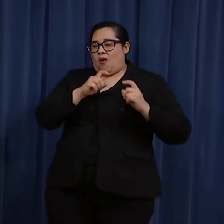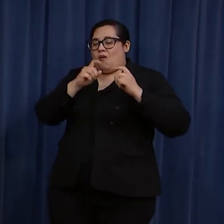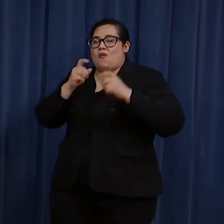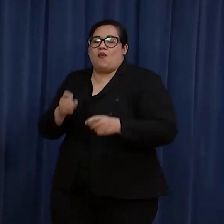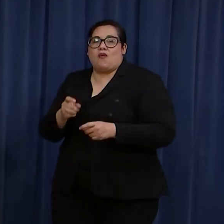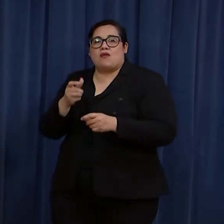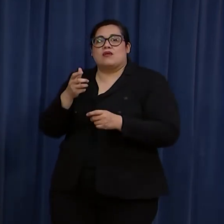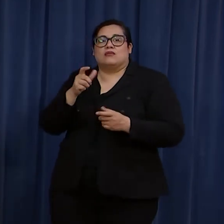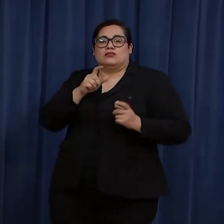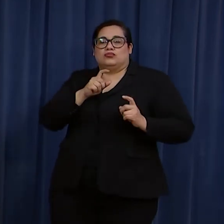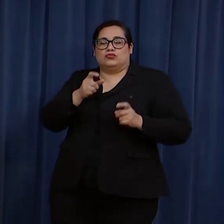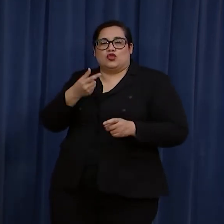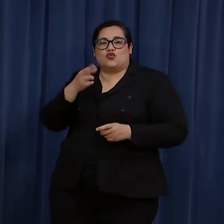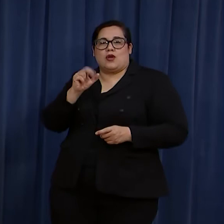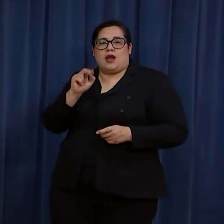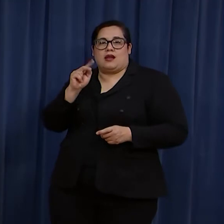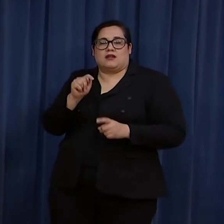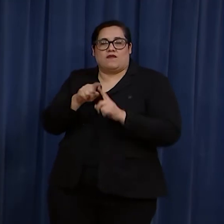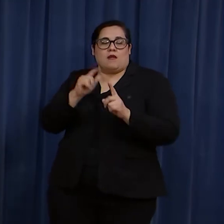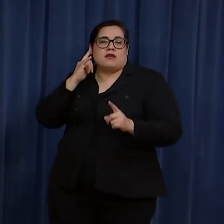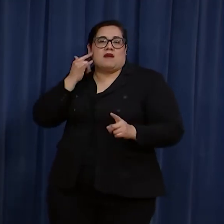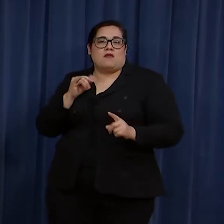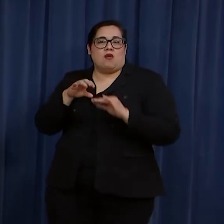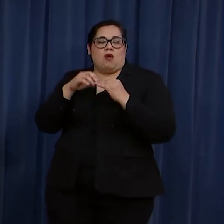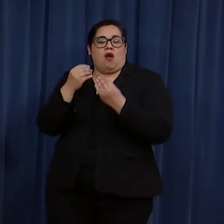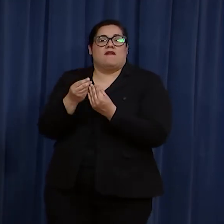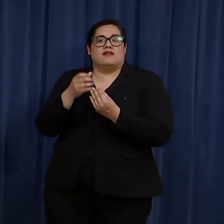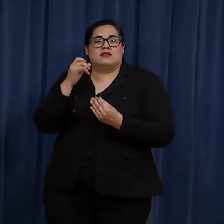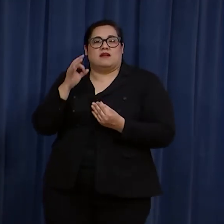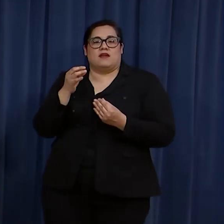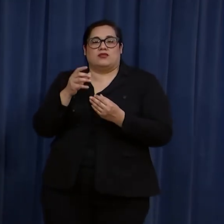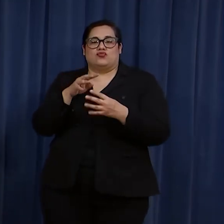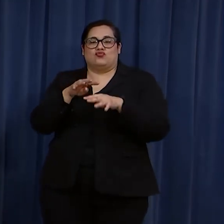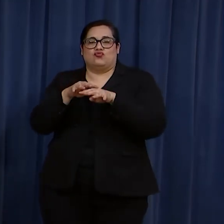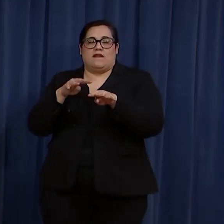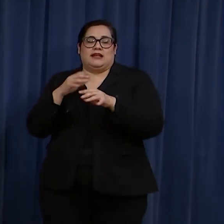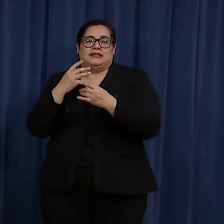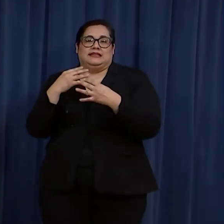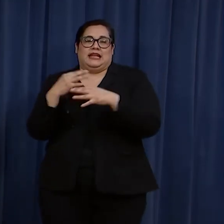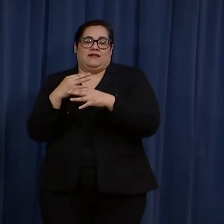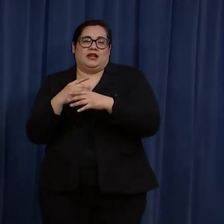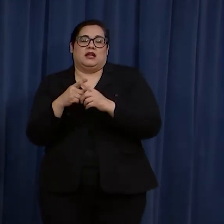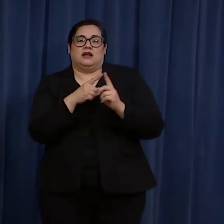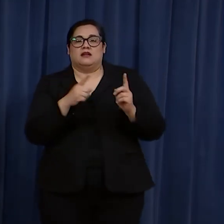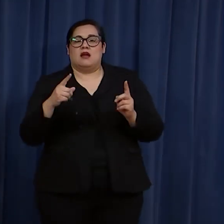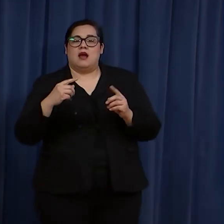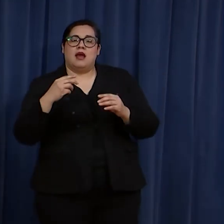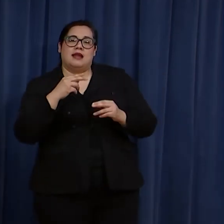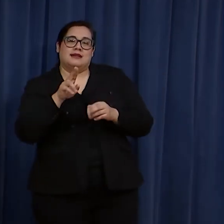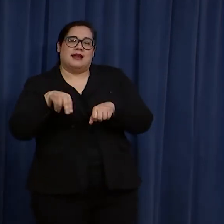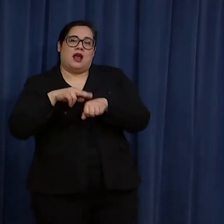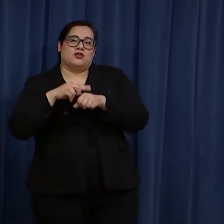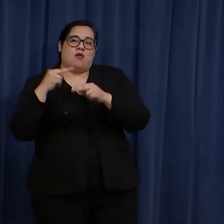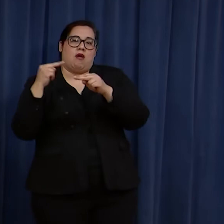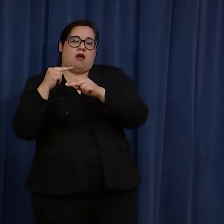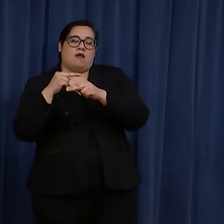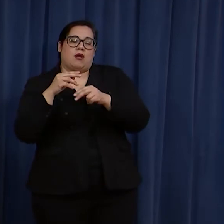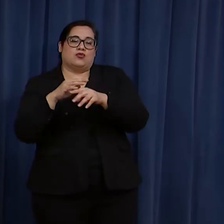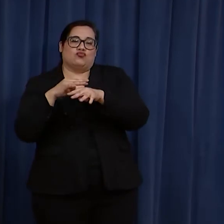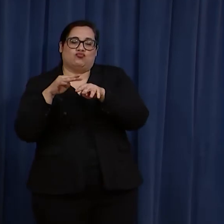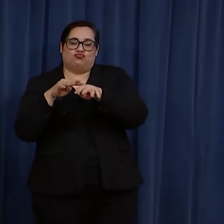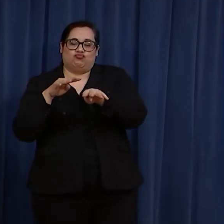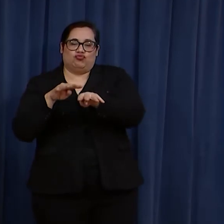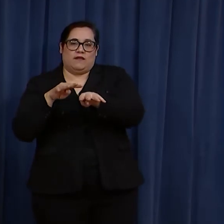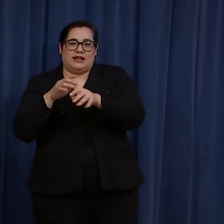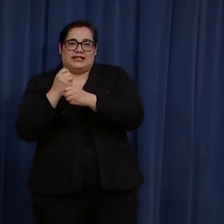prosecution grant from the California Office of Traffic Safety through the National Highway Traffic Safety Administration. This year's grant,